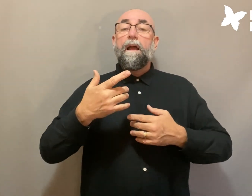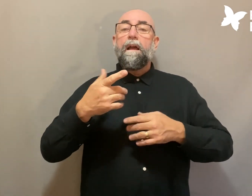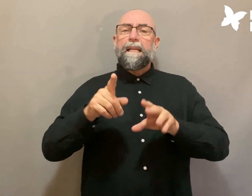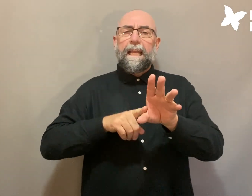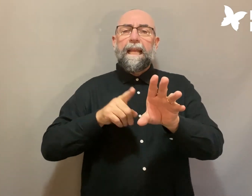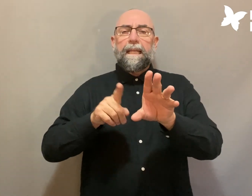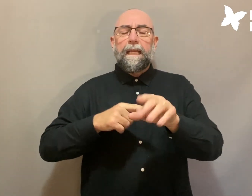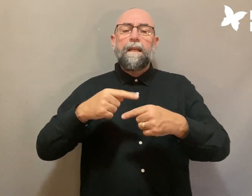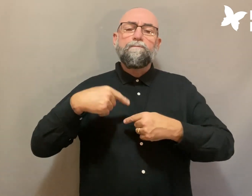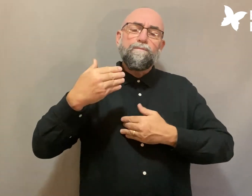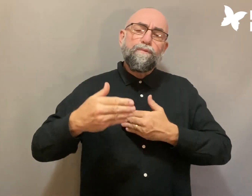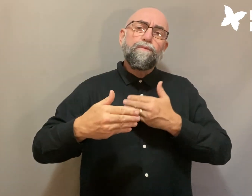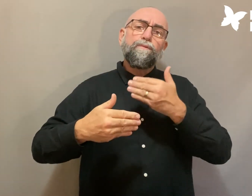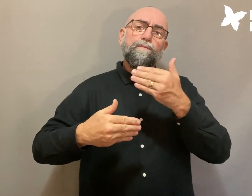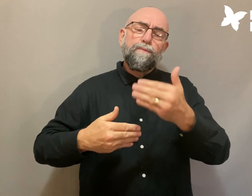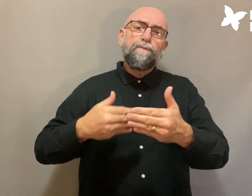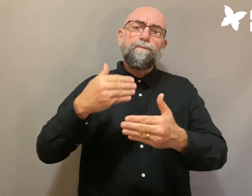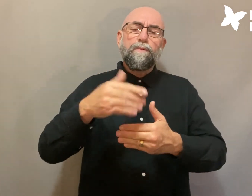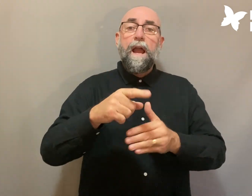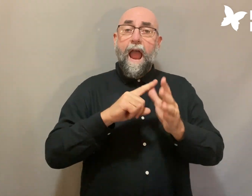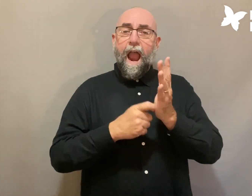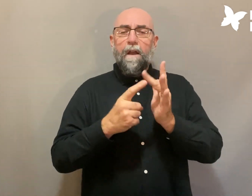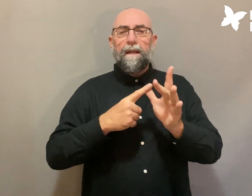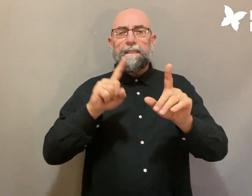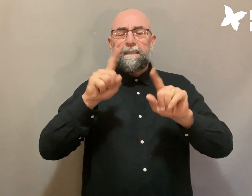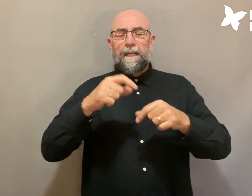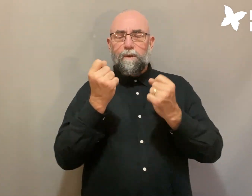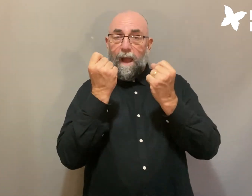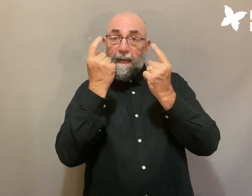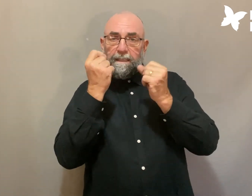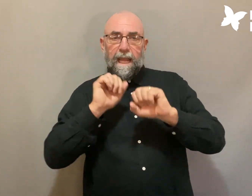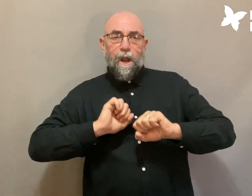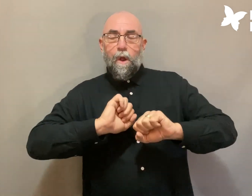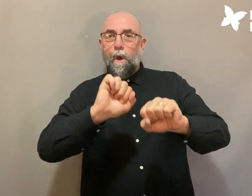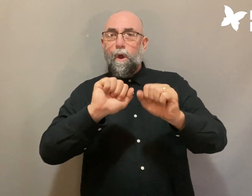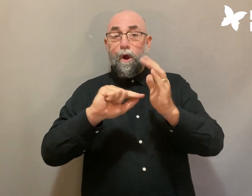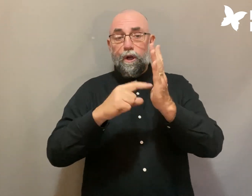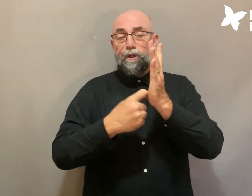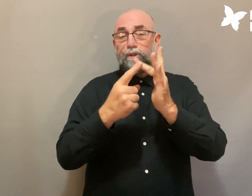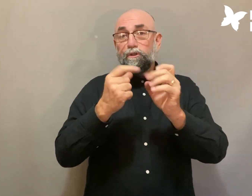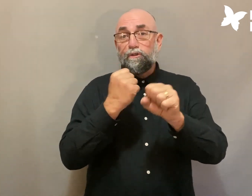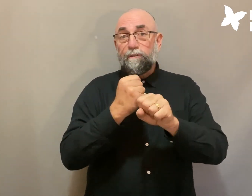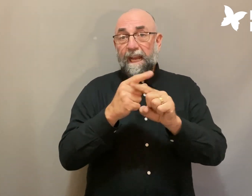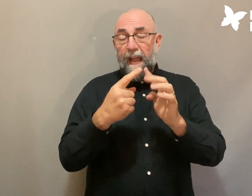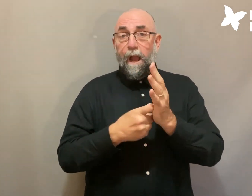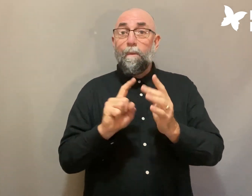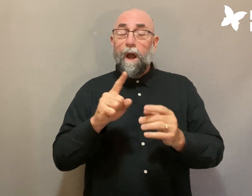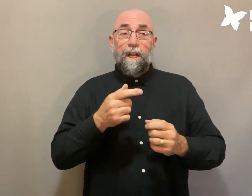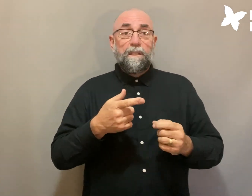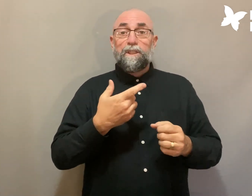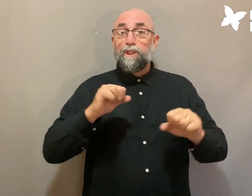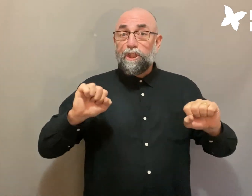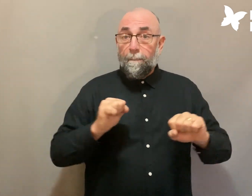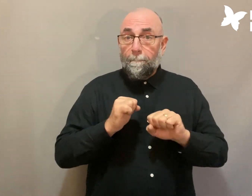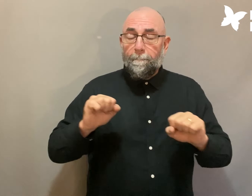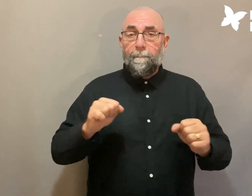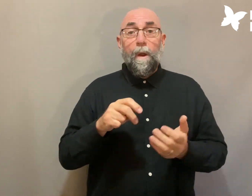on understanding her triggers and implementing ways to address them. There was the gym, walks with mum,